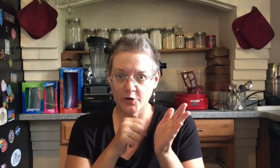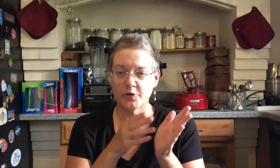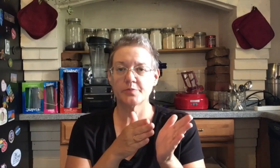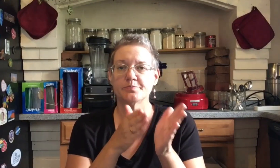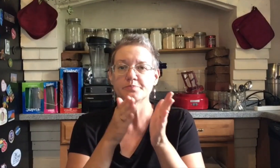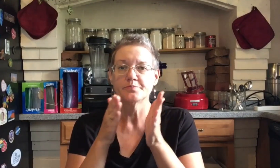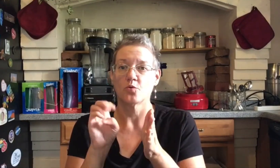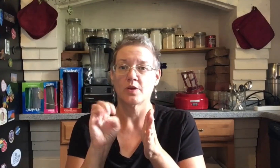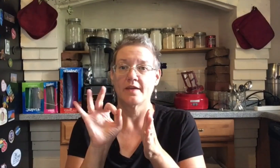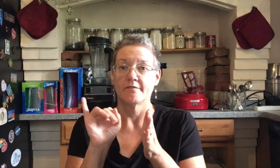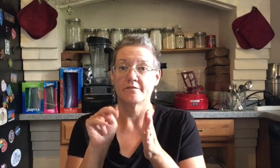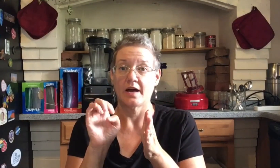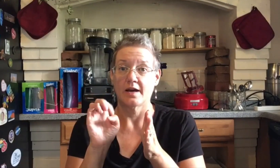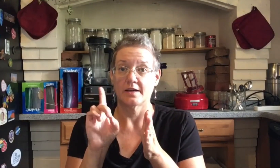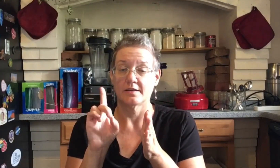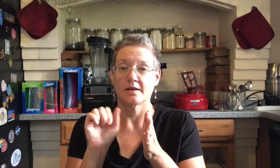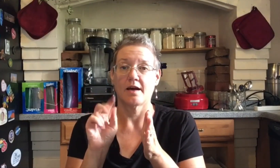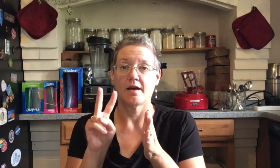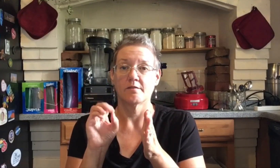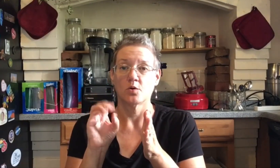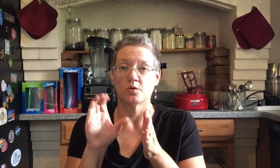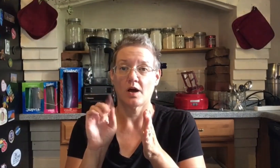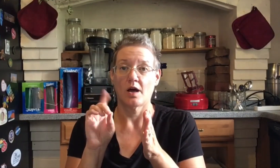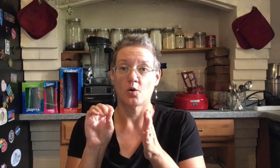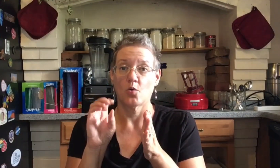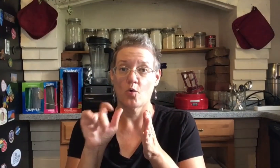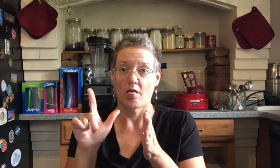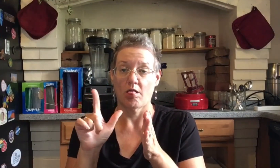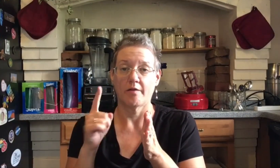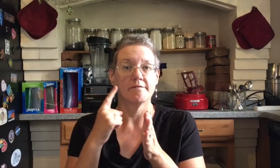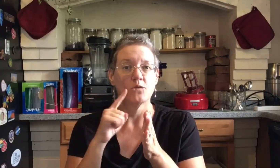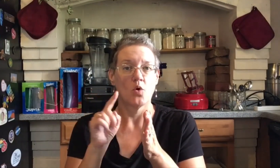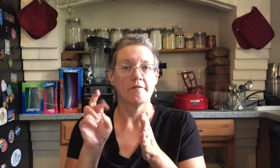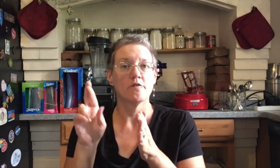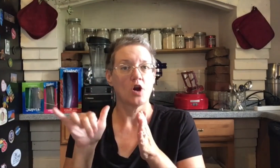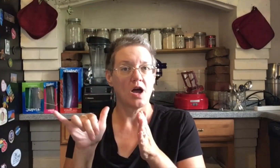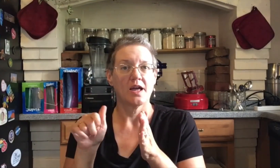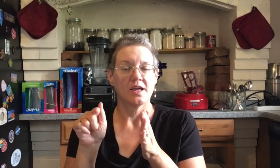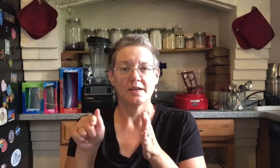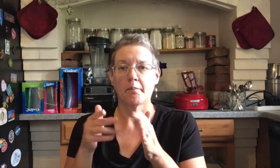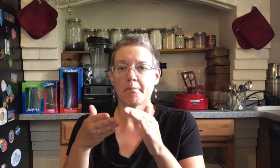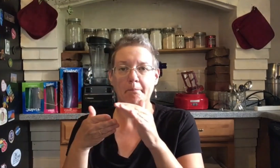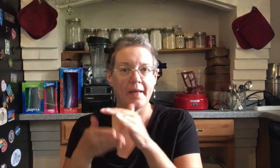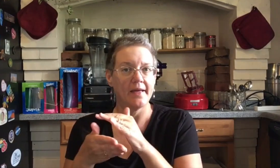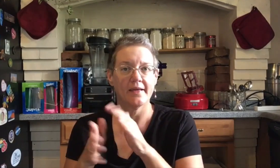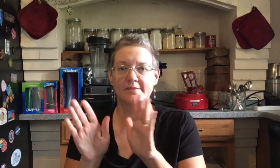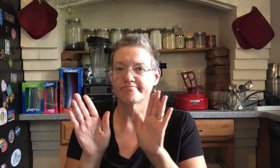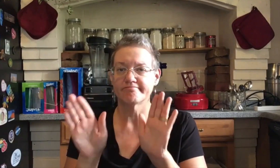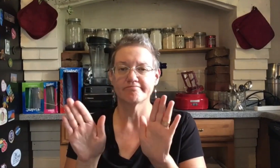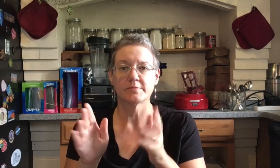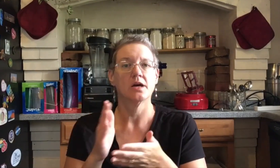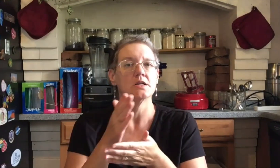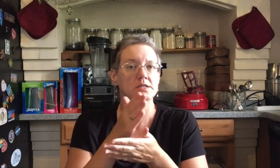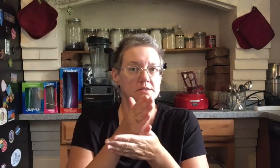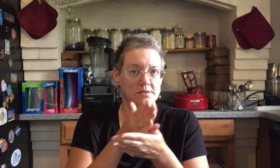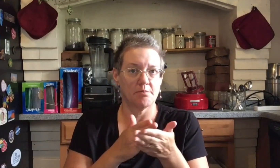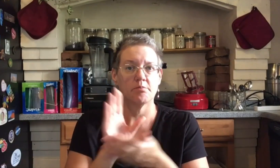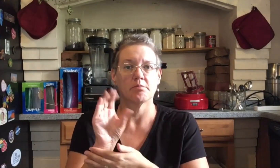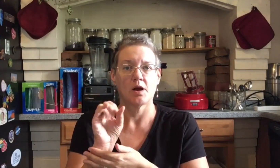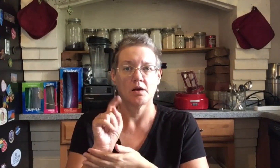grass-fed butter, and naturally refined avocado oil for frying.